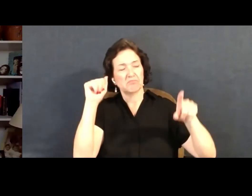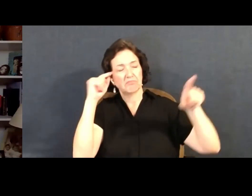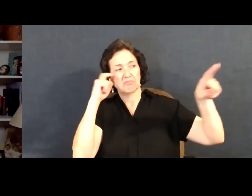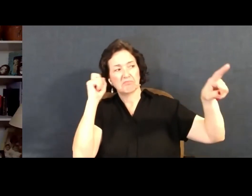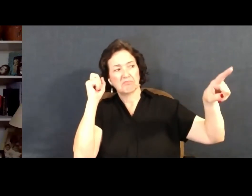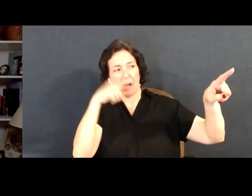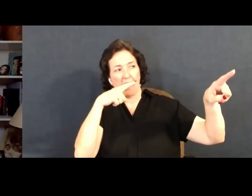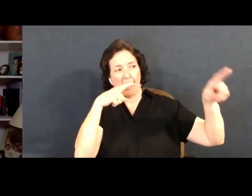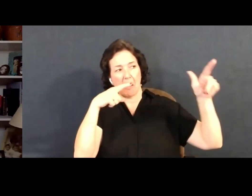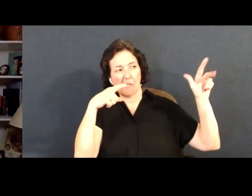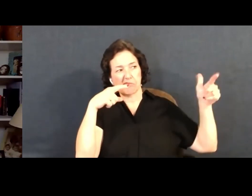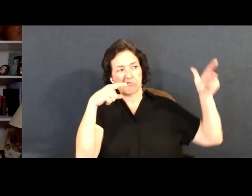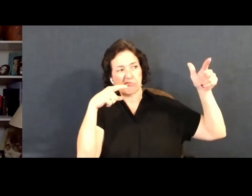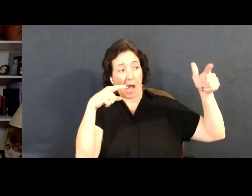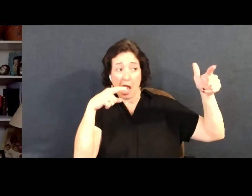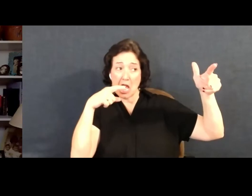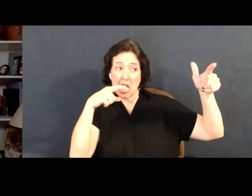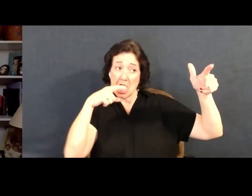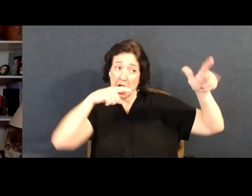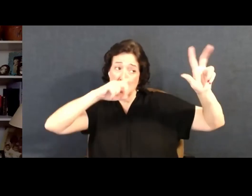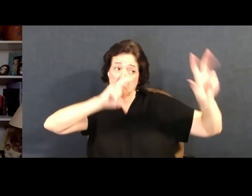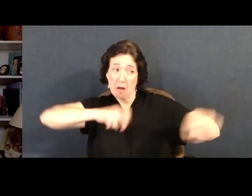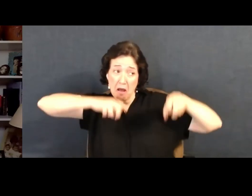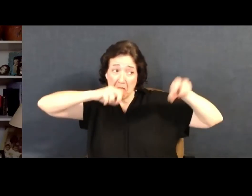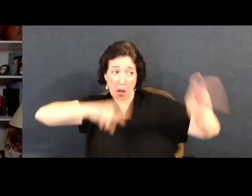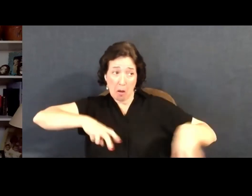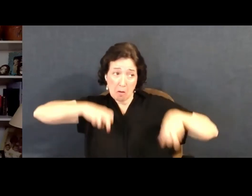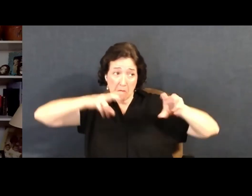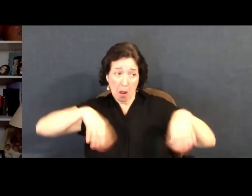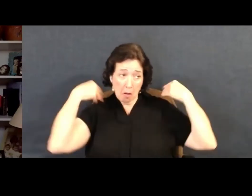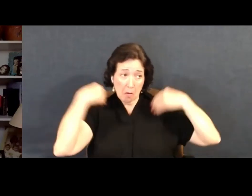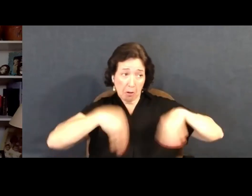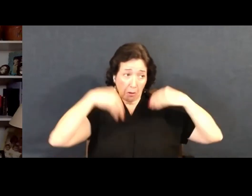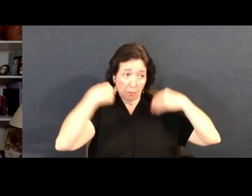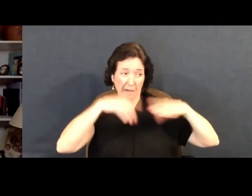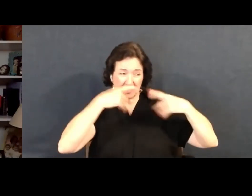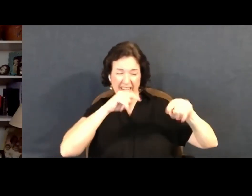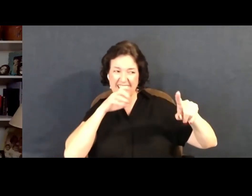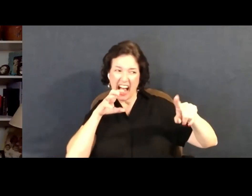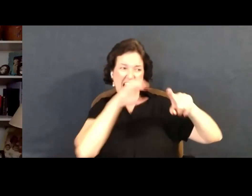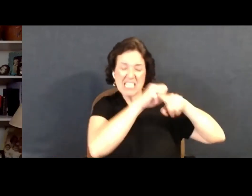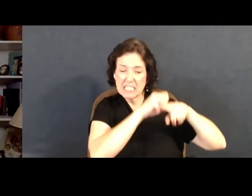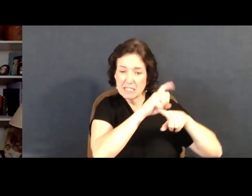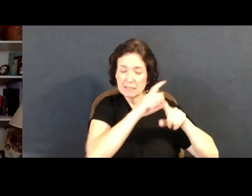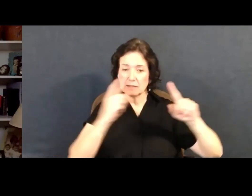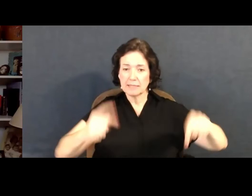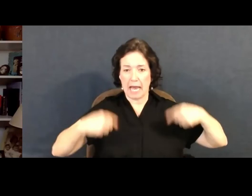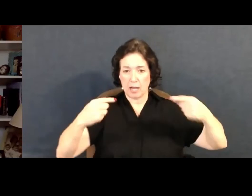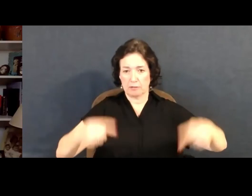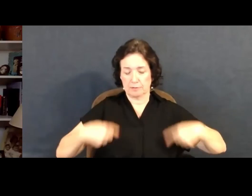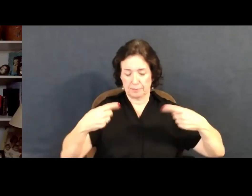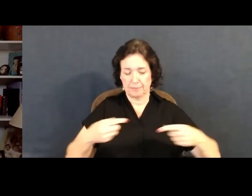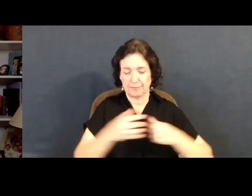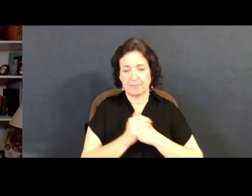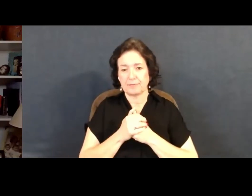up, and it would run as hard as it could to try to get to it at point C where it could bite on that tire. Well,